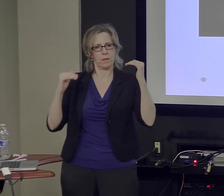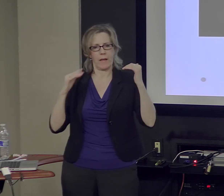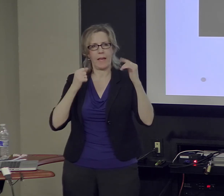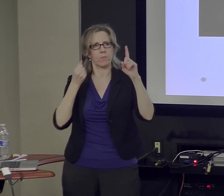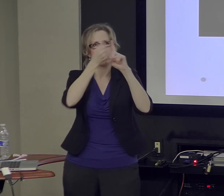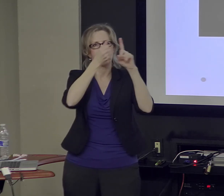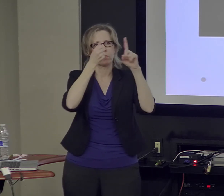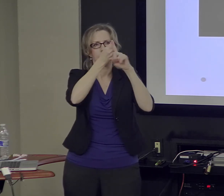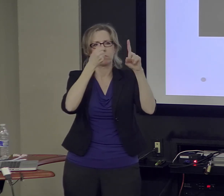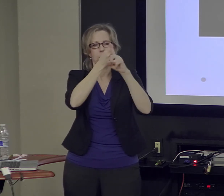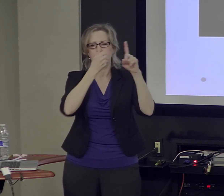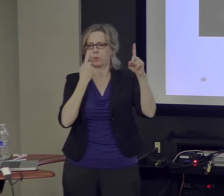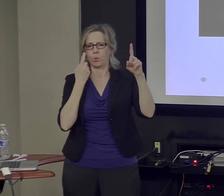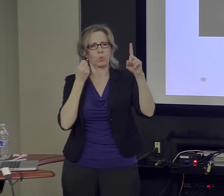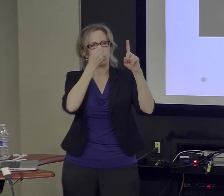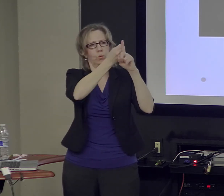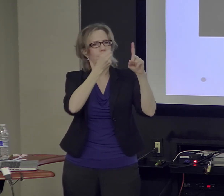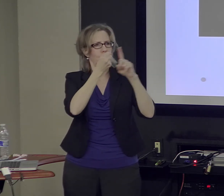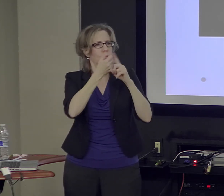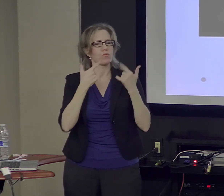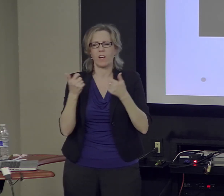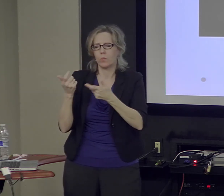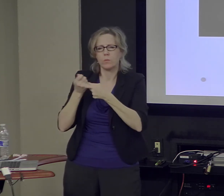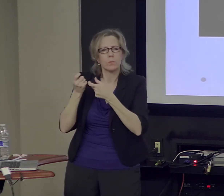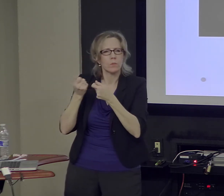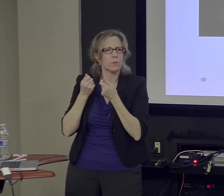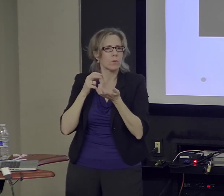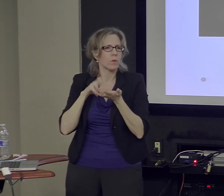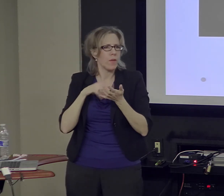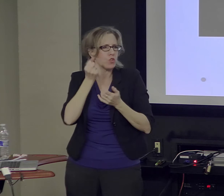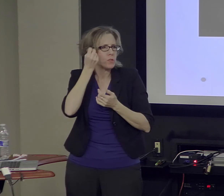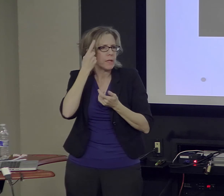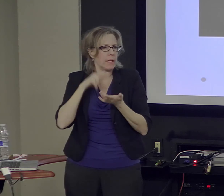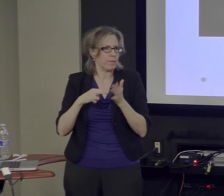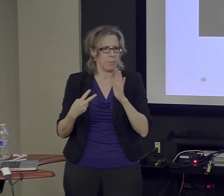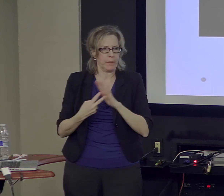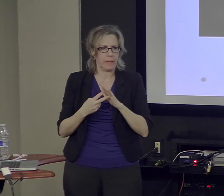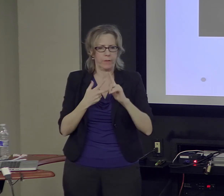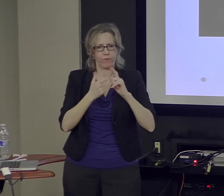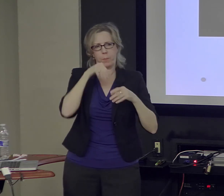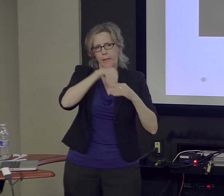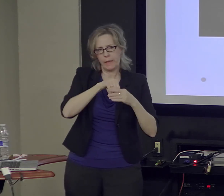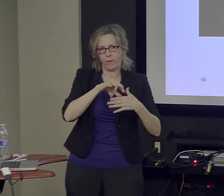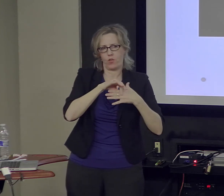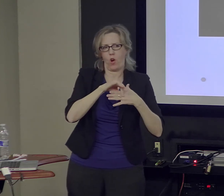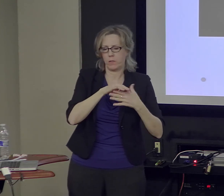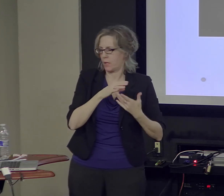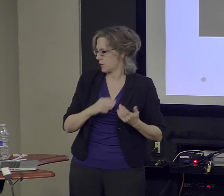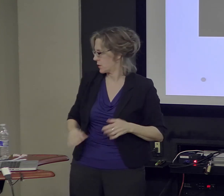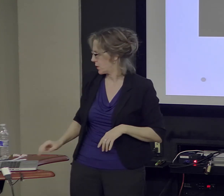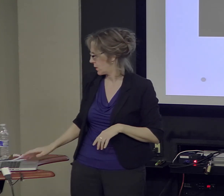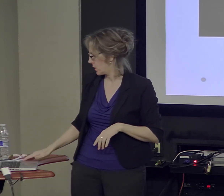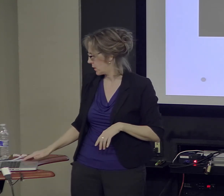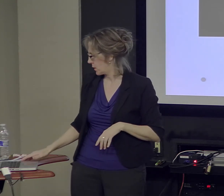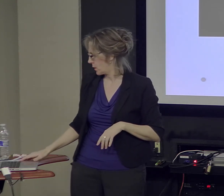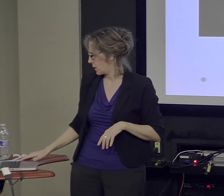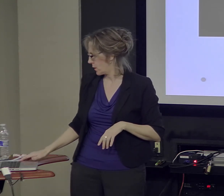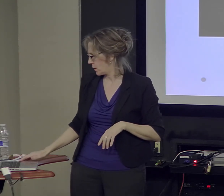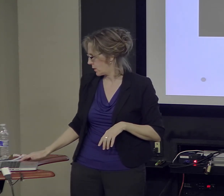So this presenter used a very specific sign that showed typically maybe one person had more